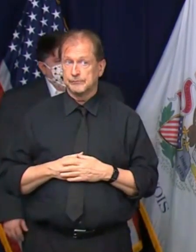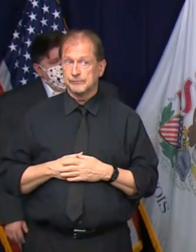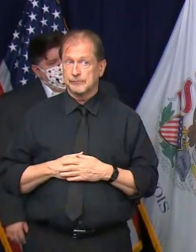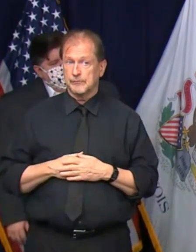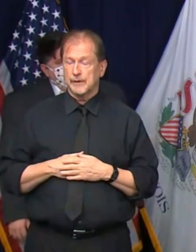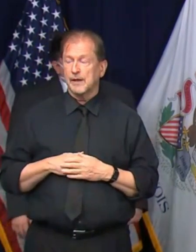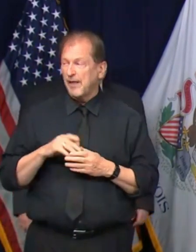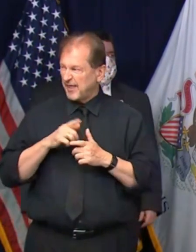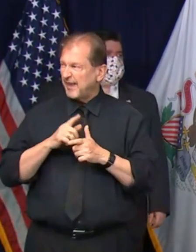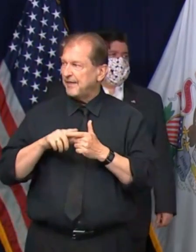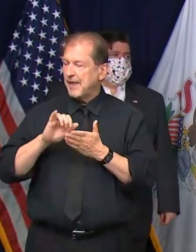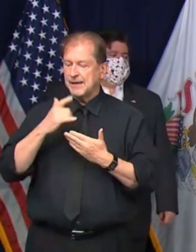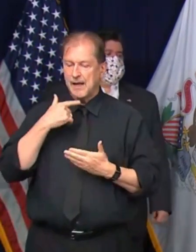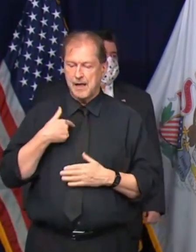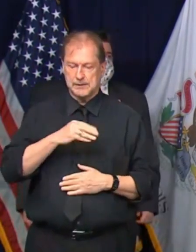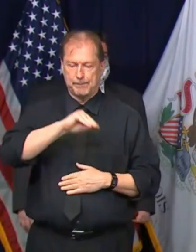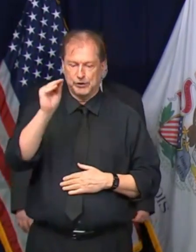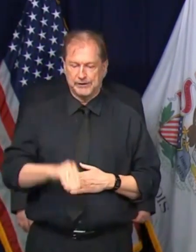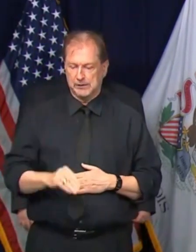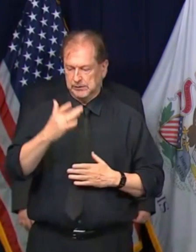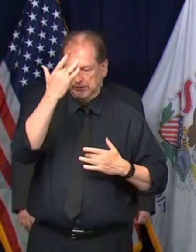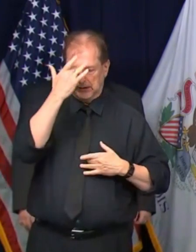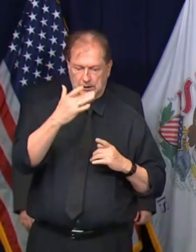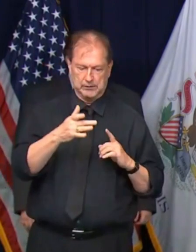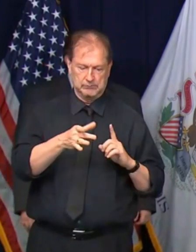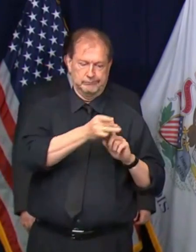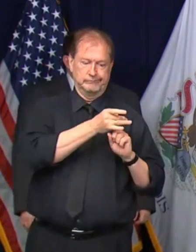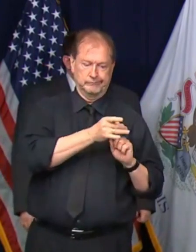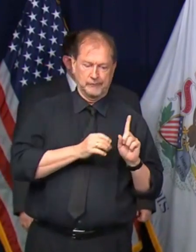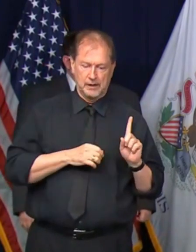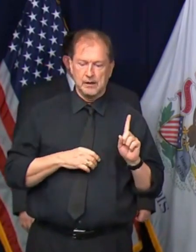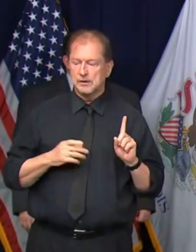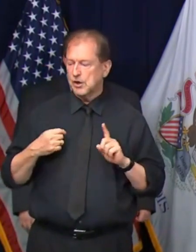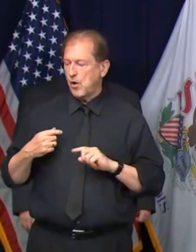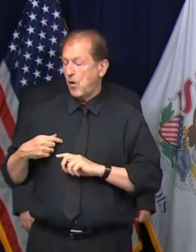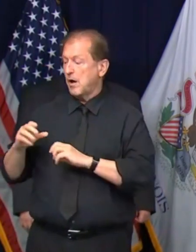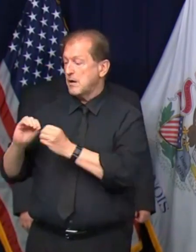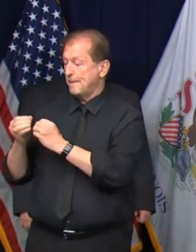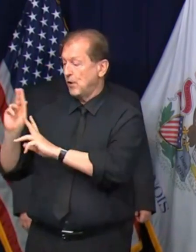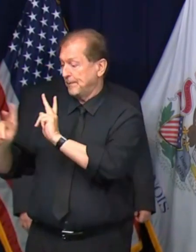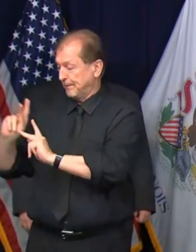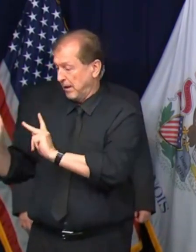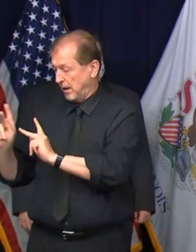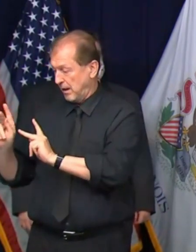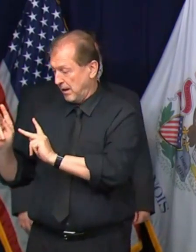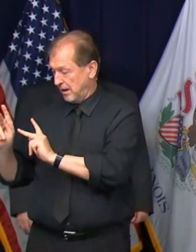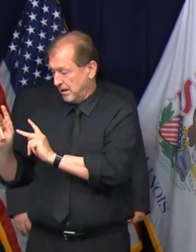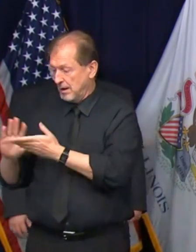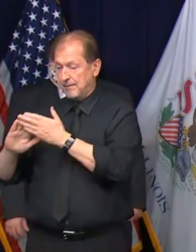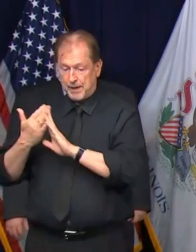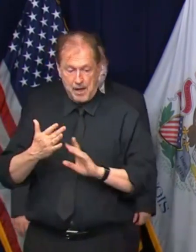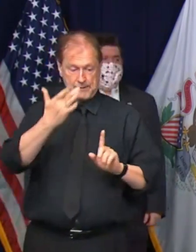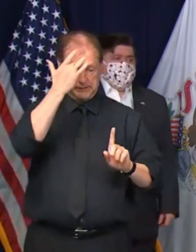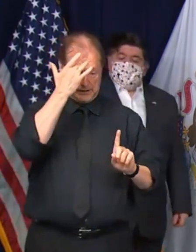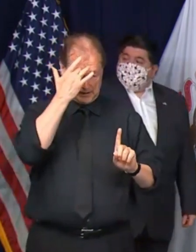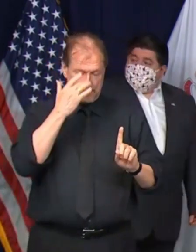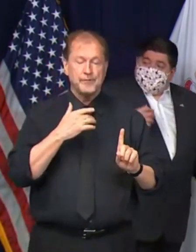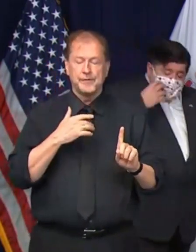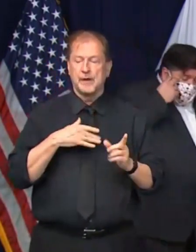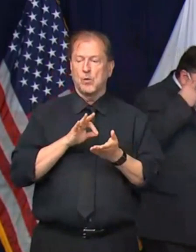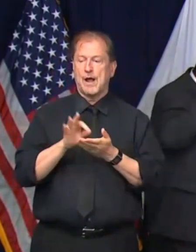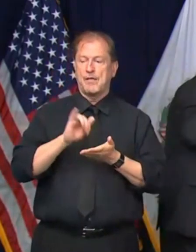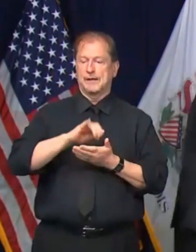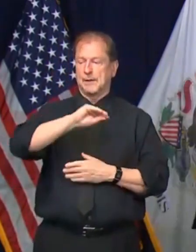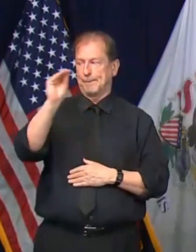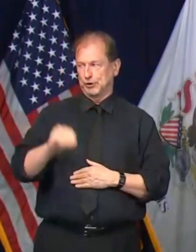percent positivity. And so we're trying to make sure that that's what the data represents, and that's what we're trying to report going forward.